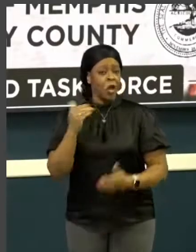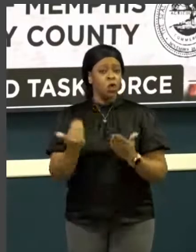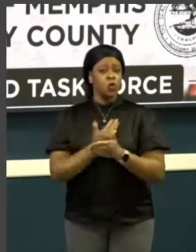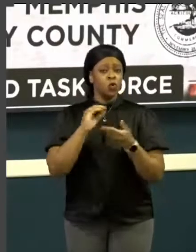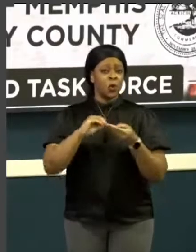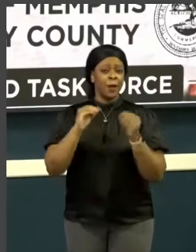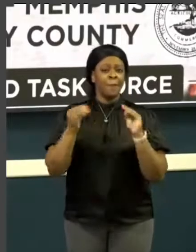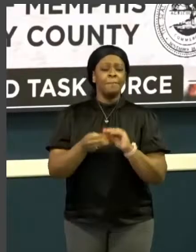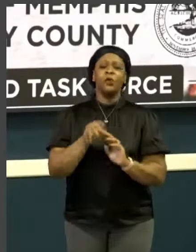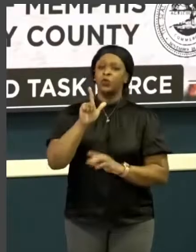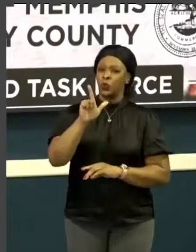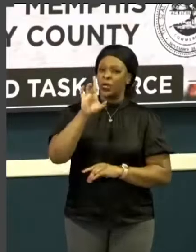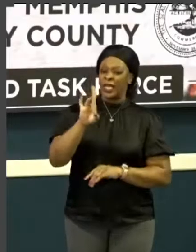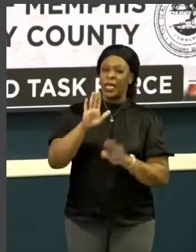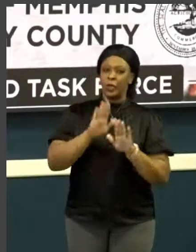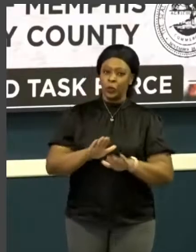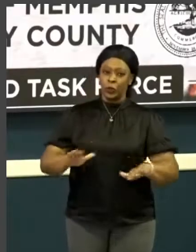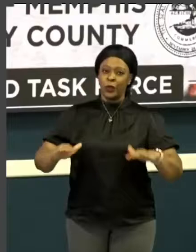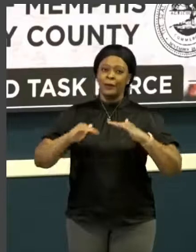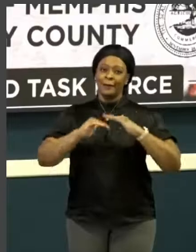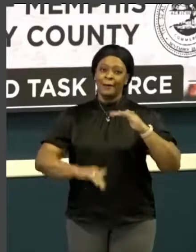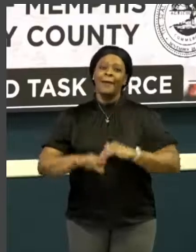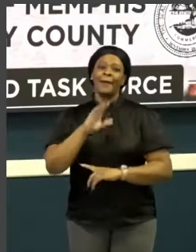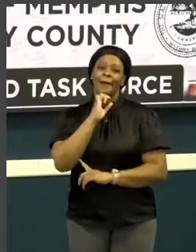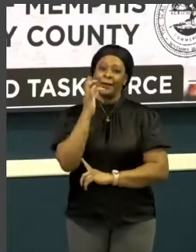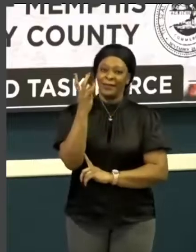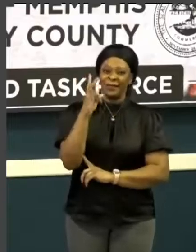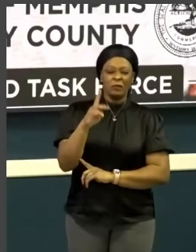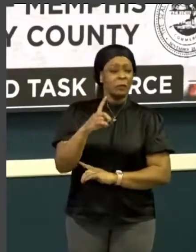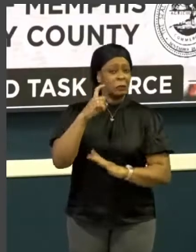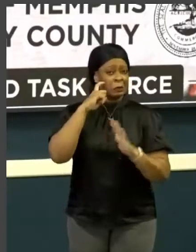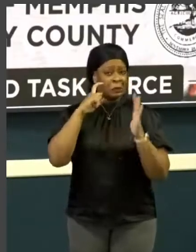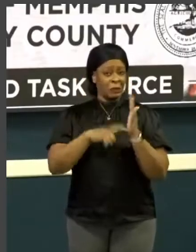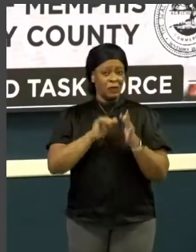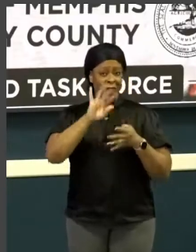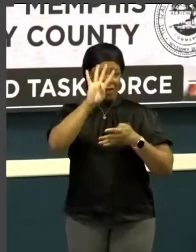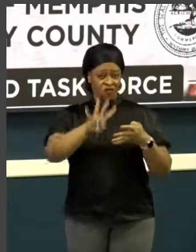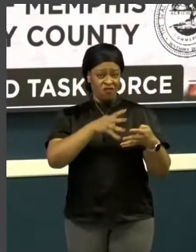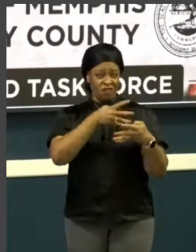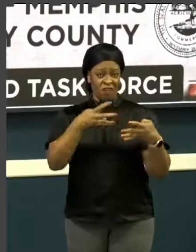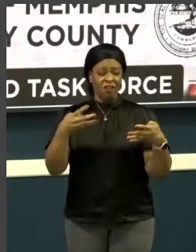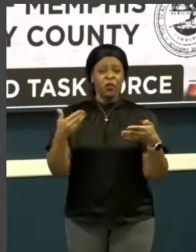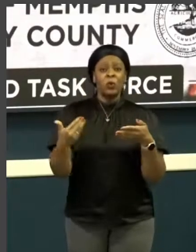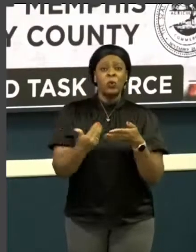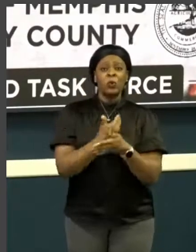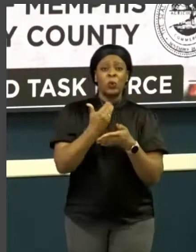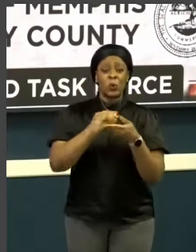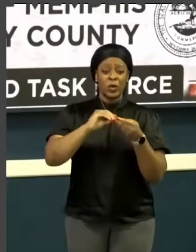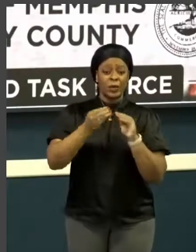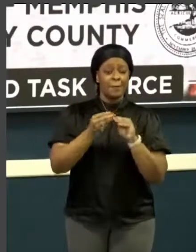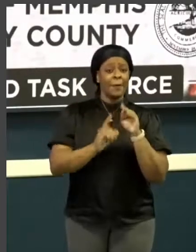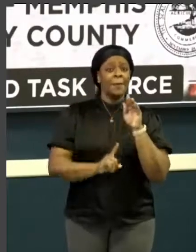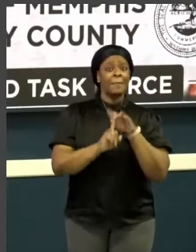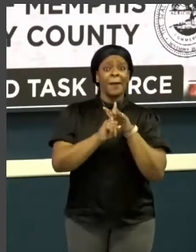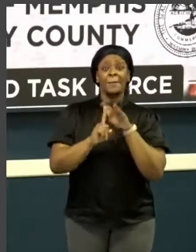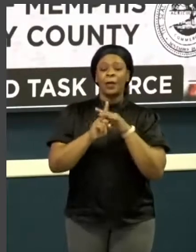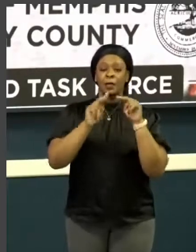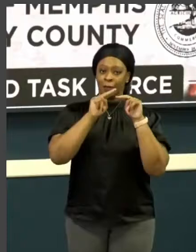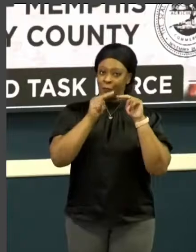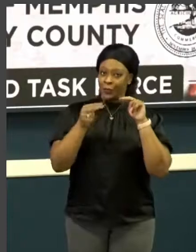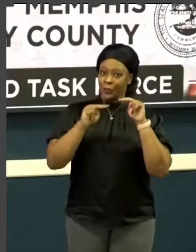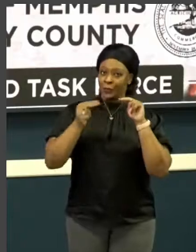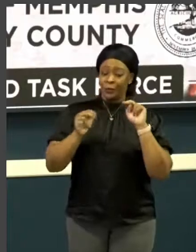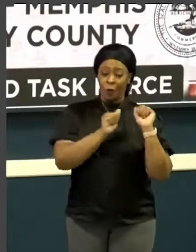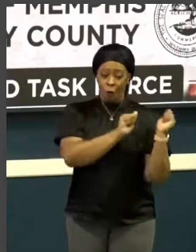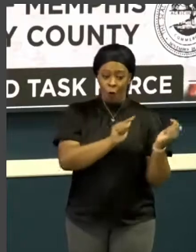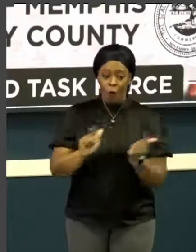cases, 28 are pediatric cases. As you can see on this graph, new case rates have declined for all ages,